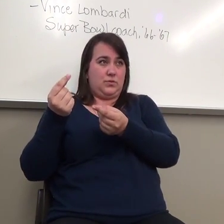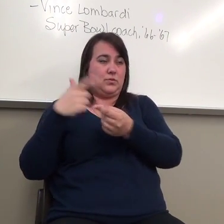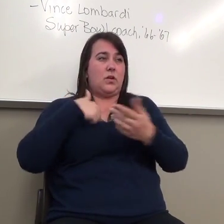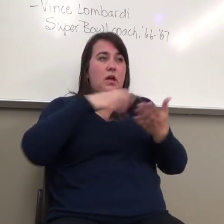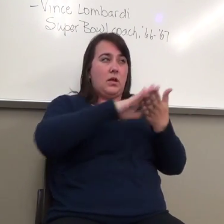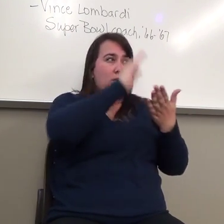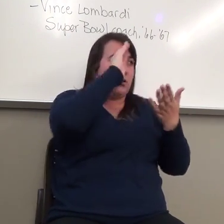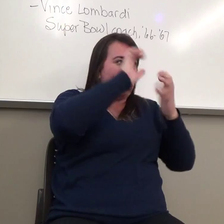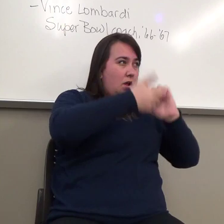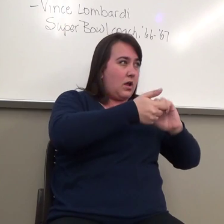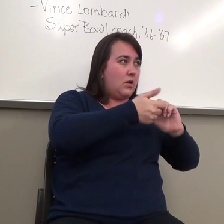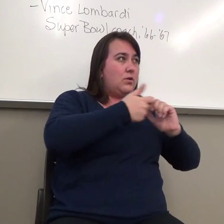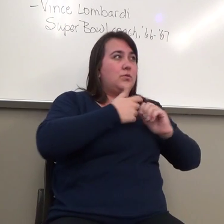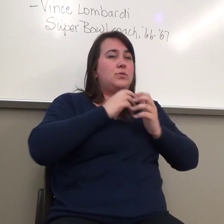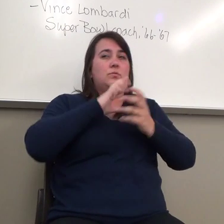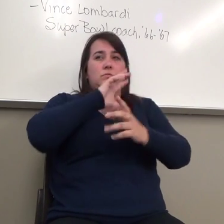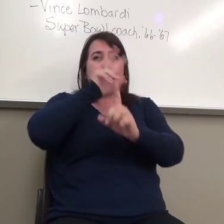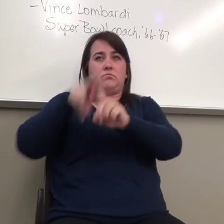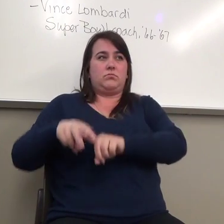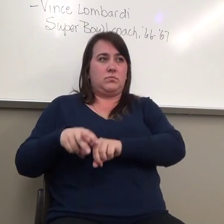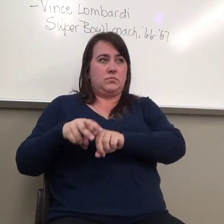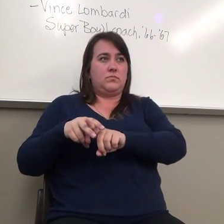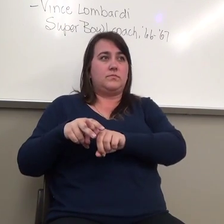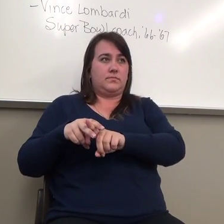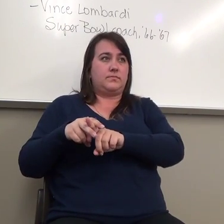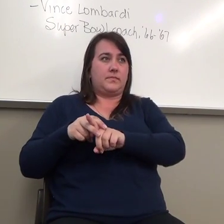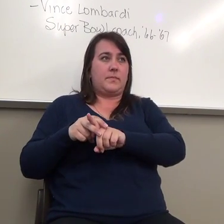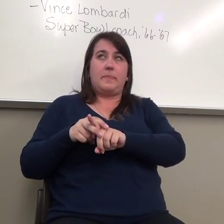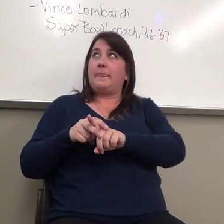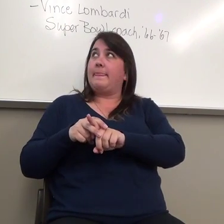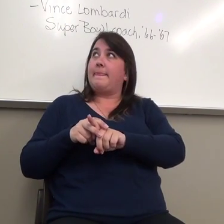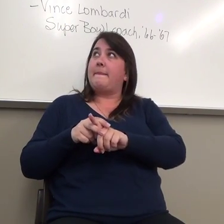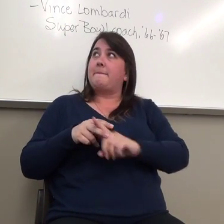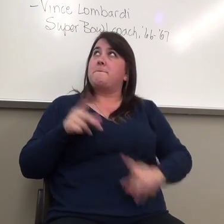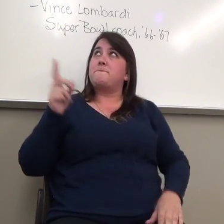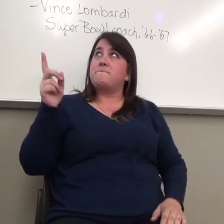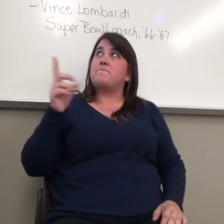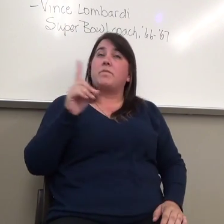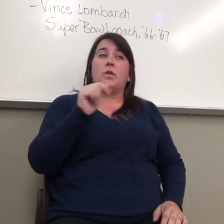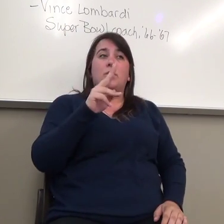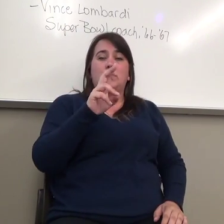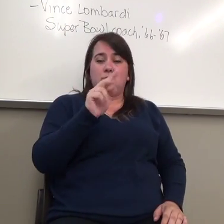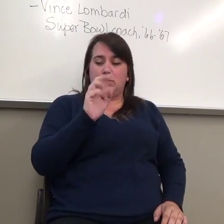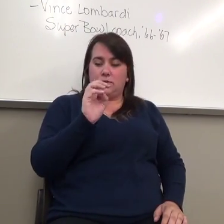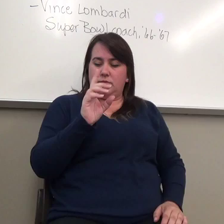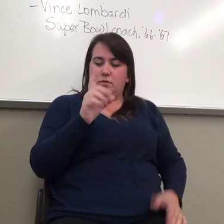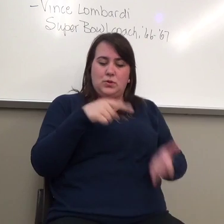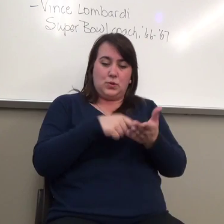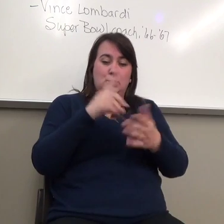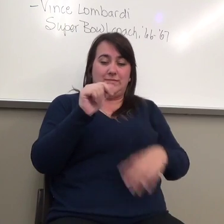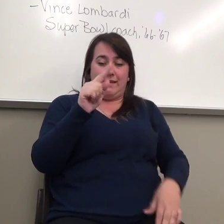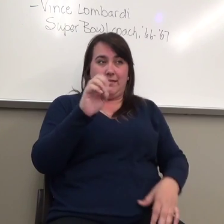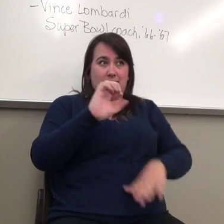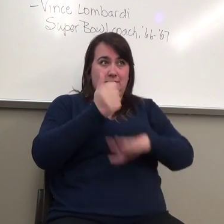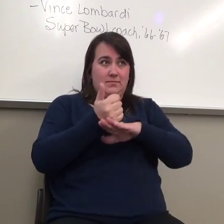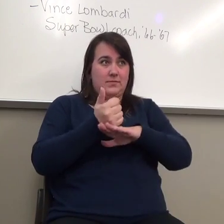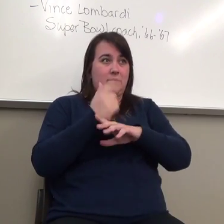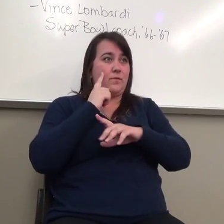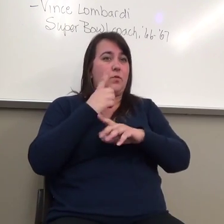you guys are. So this is what's up there that I actually do have a due date on. But because I don't have a due date on the journal, it doesn't show